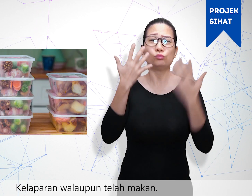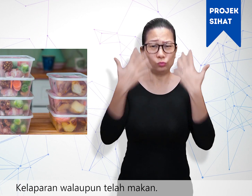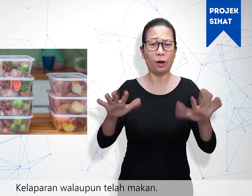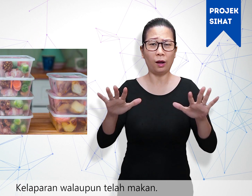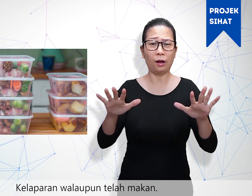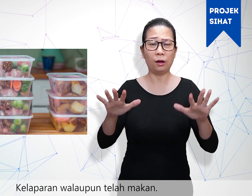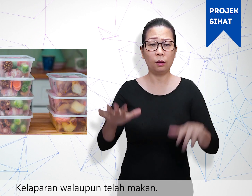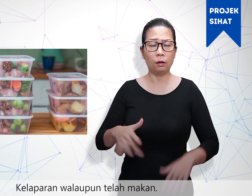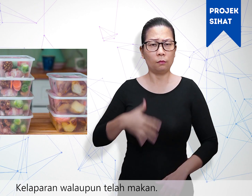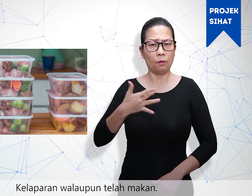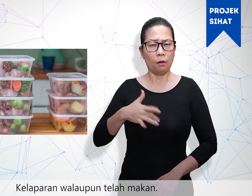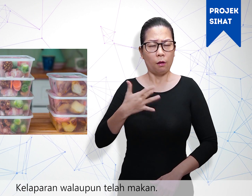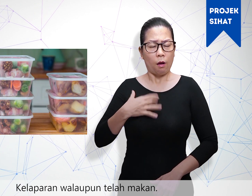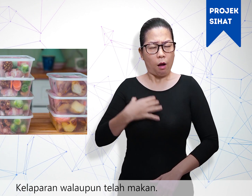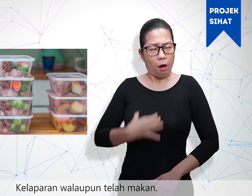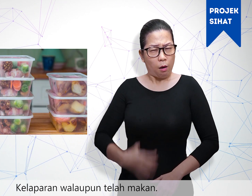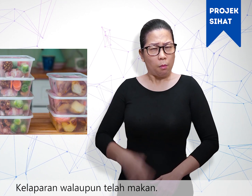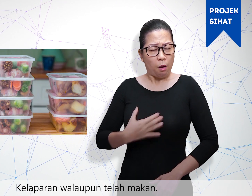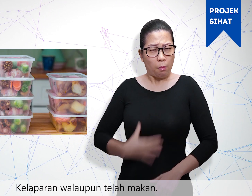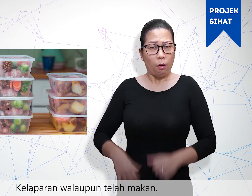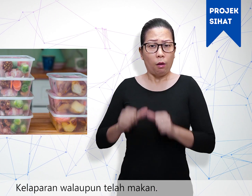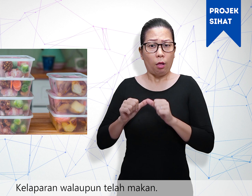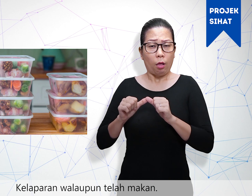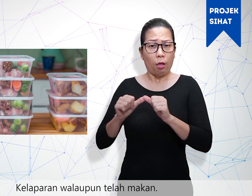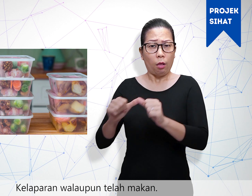Feeling very hungry even when you have eaten.